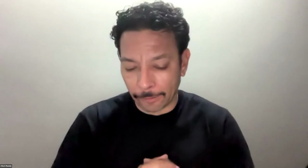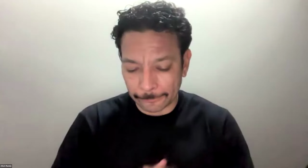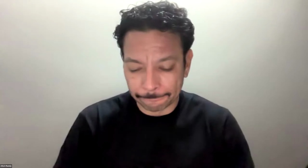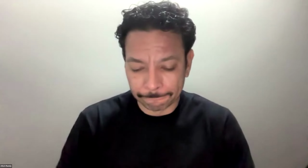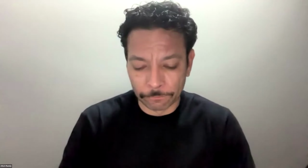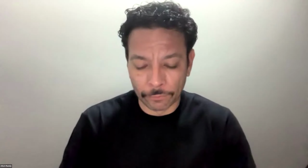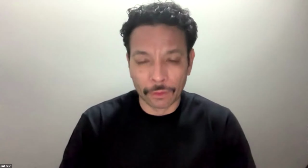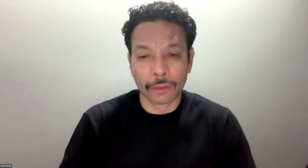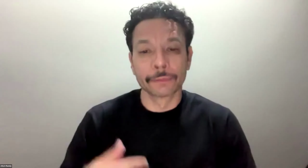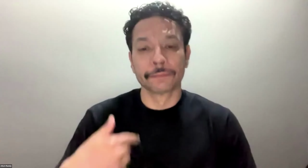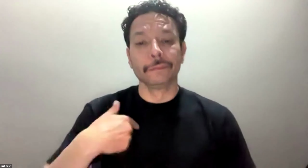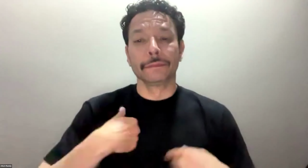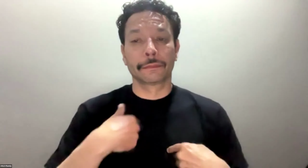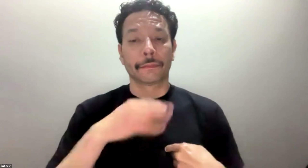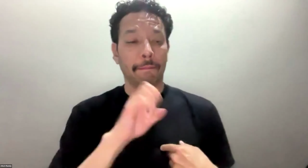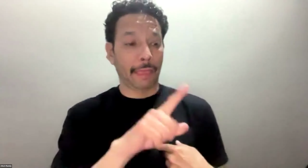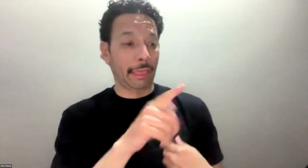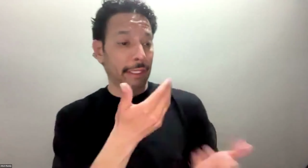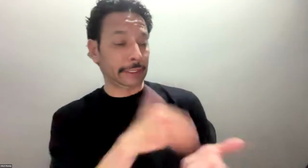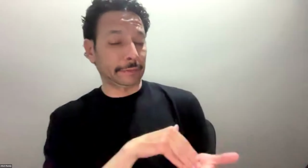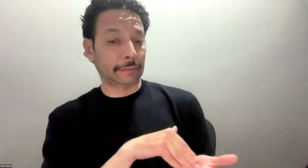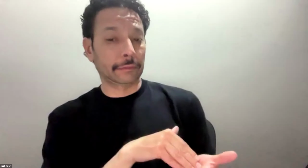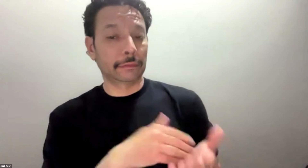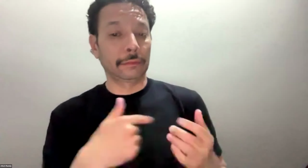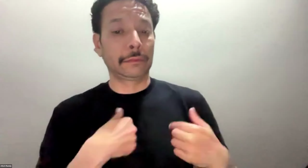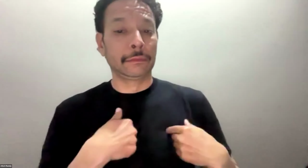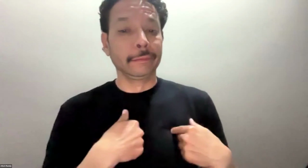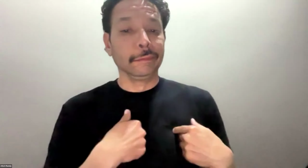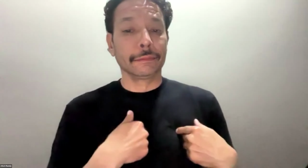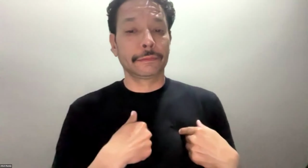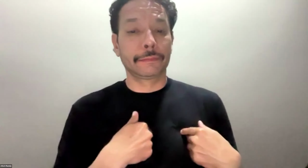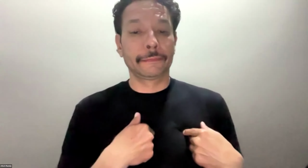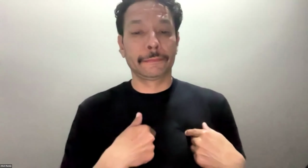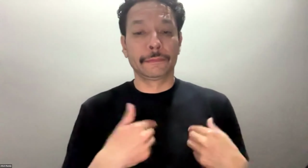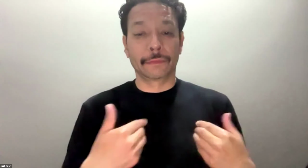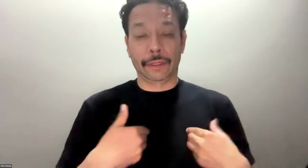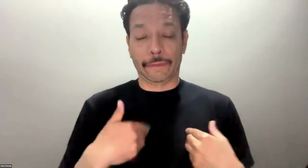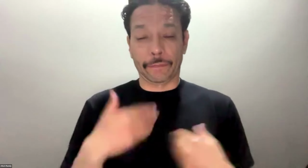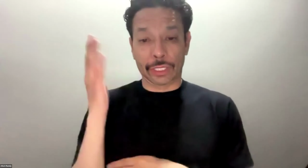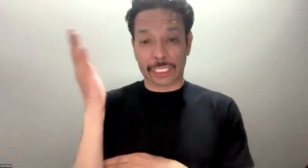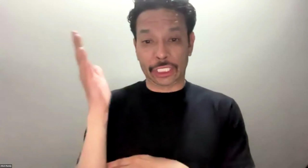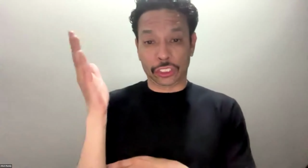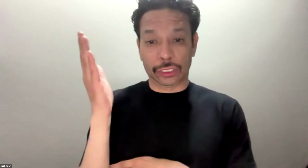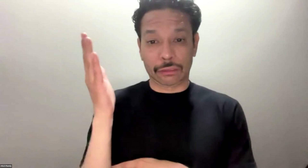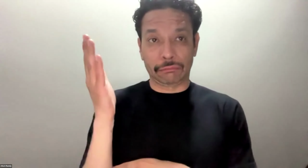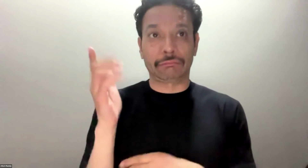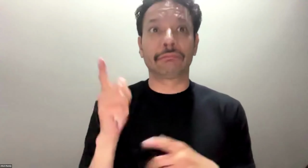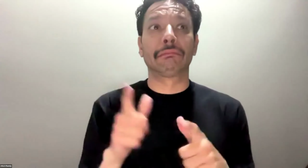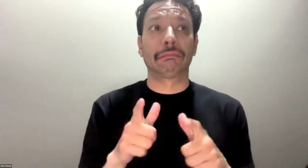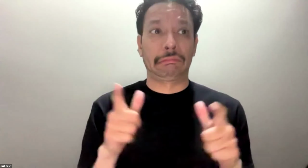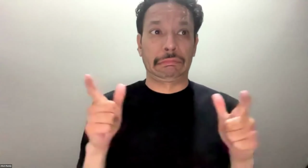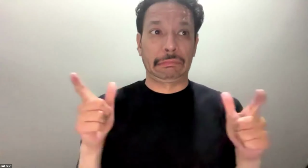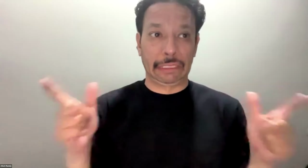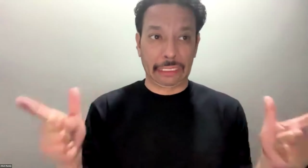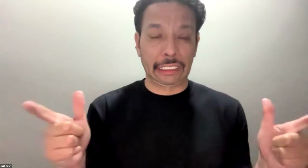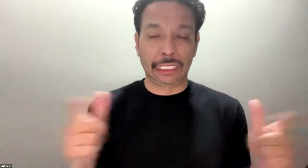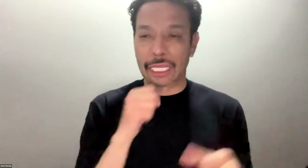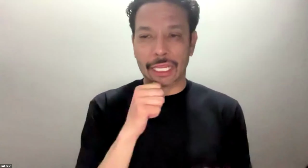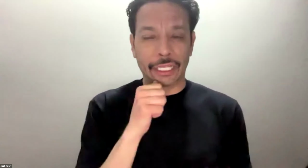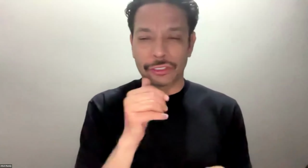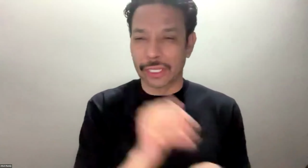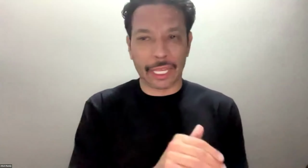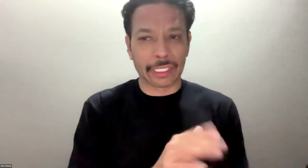This is Mel again. I have a presentation. It's pretty large. It's not going to work